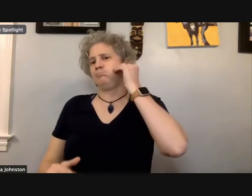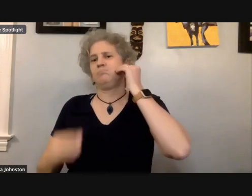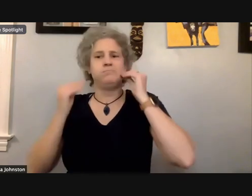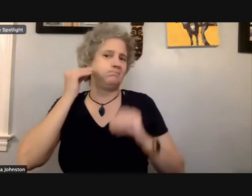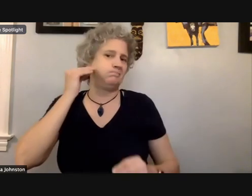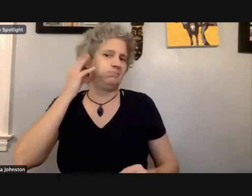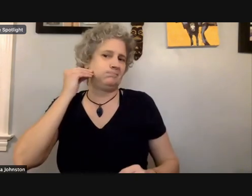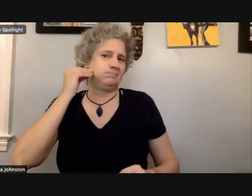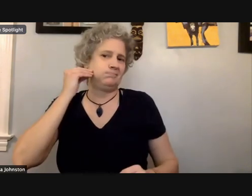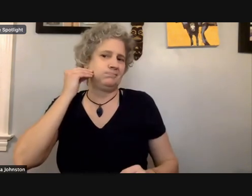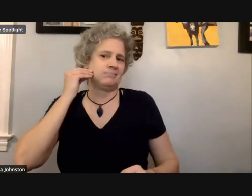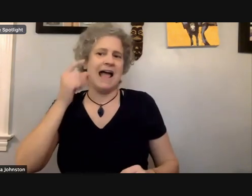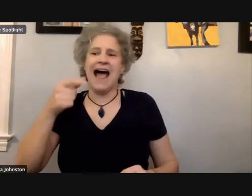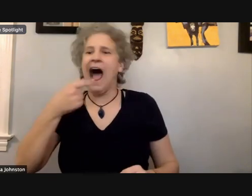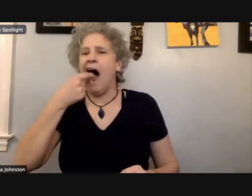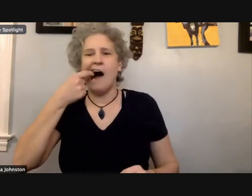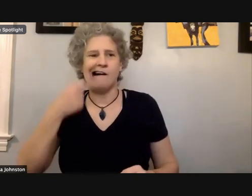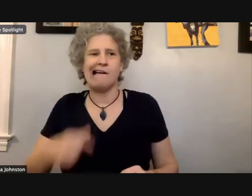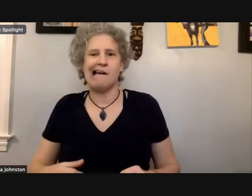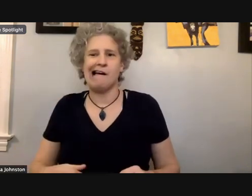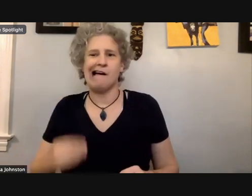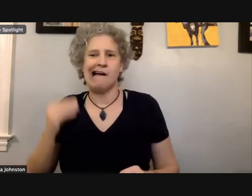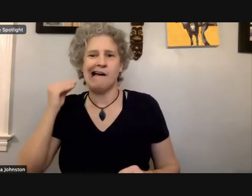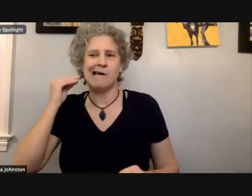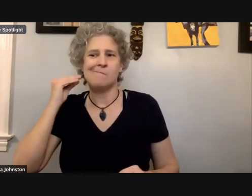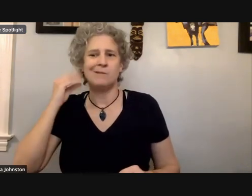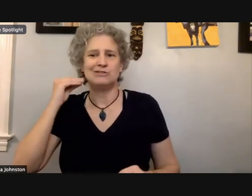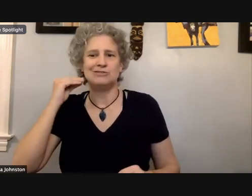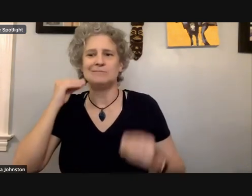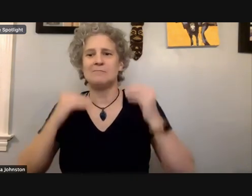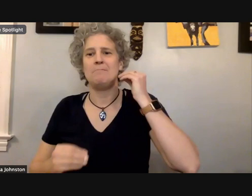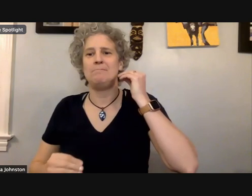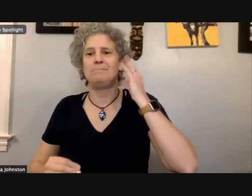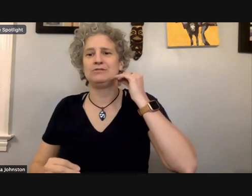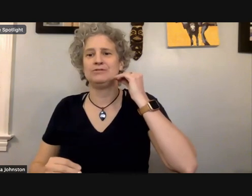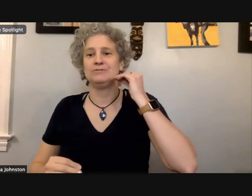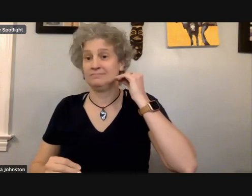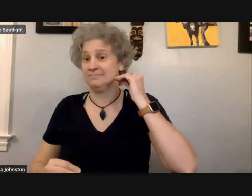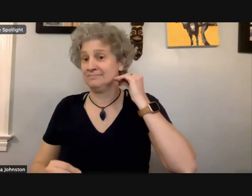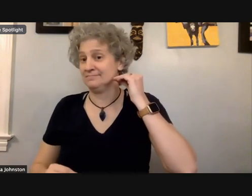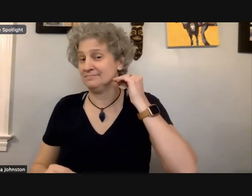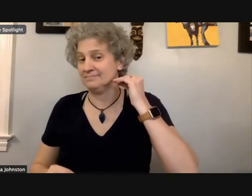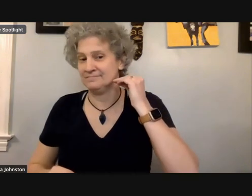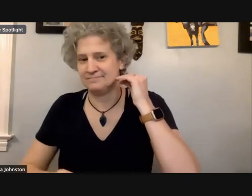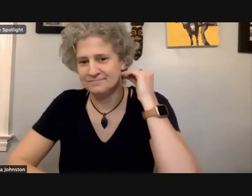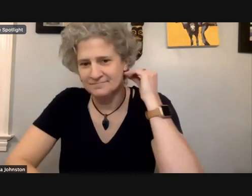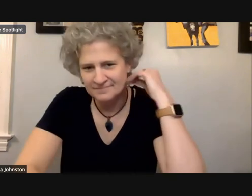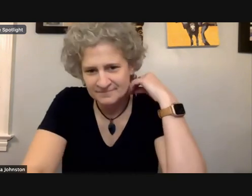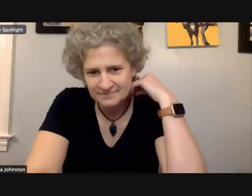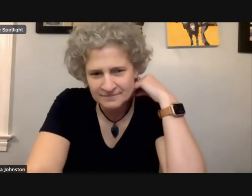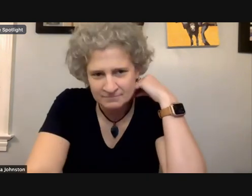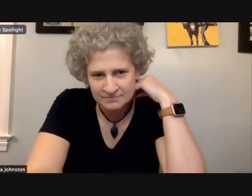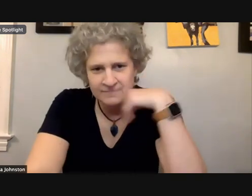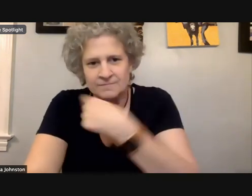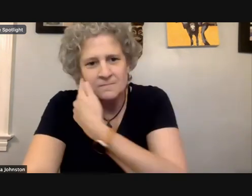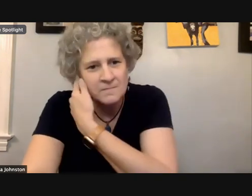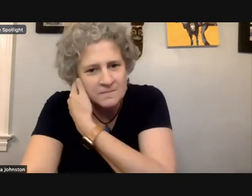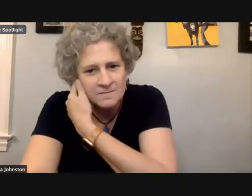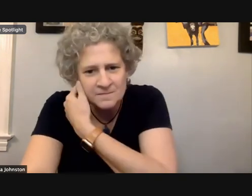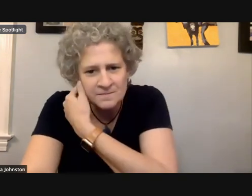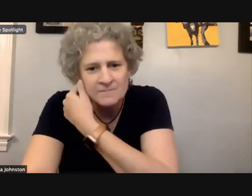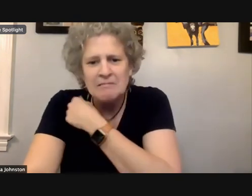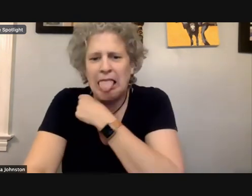put that big lead bib on you and then take pictures of your mouth. You have to hold that device on either side